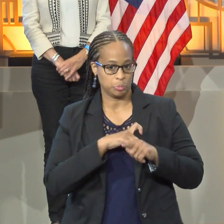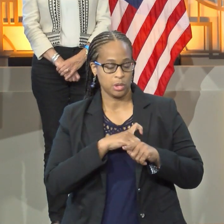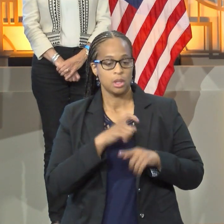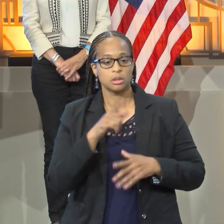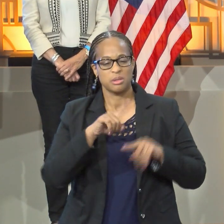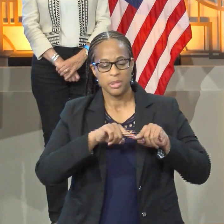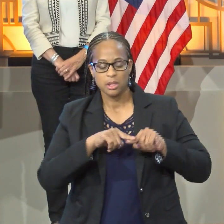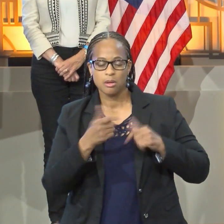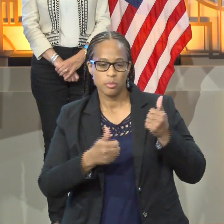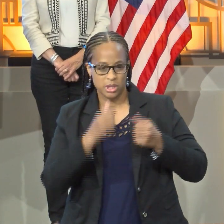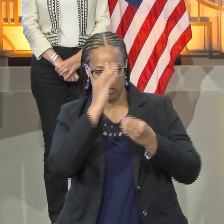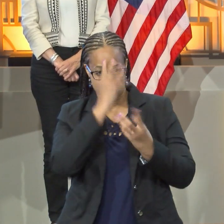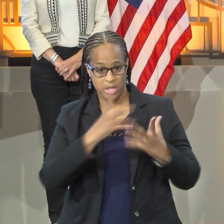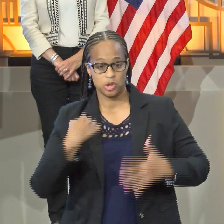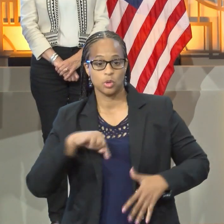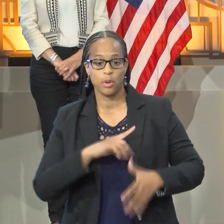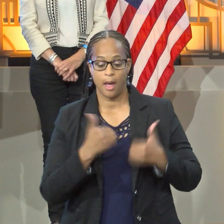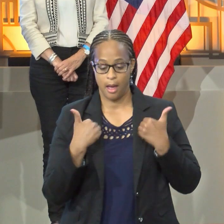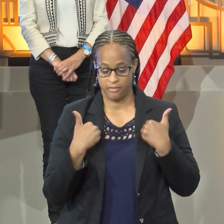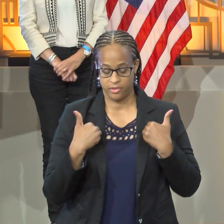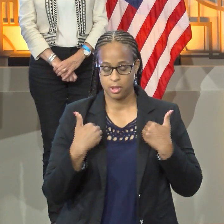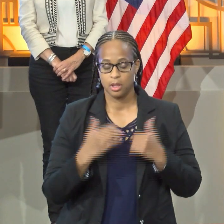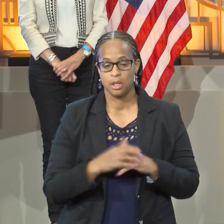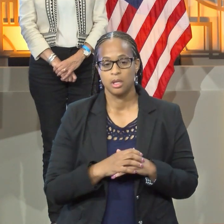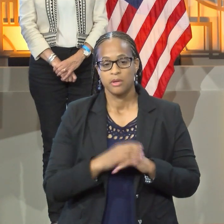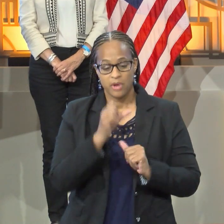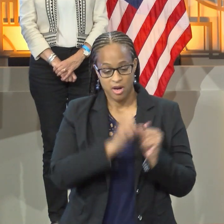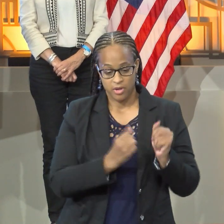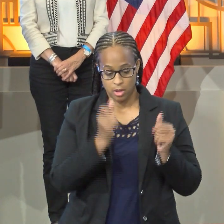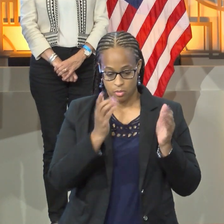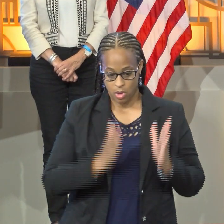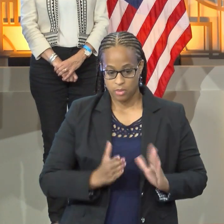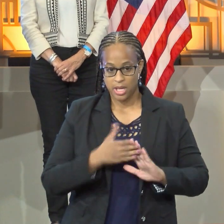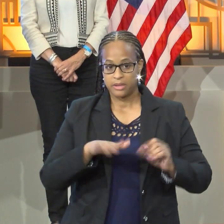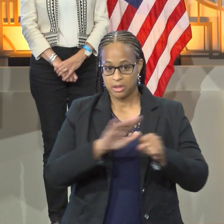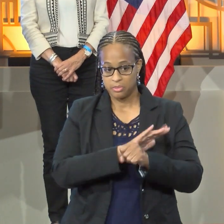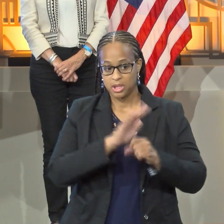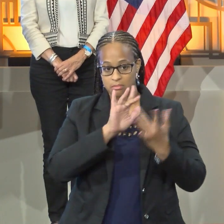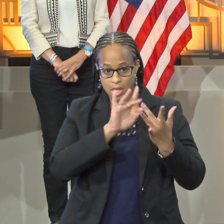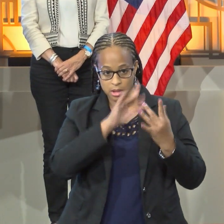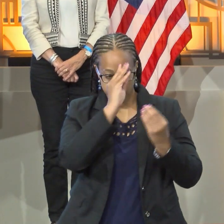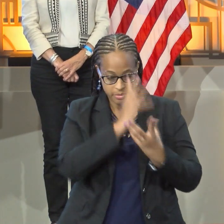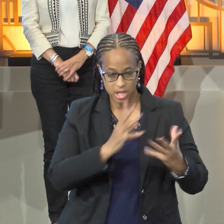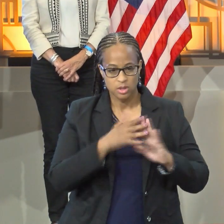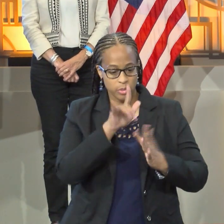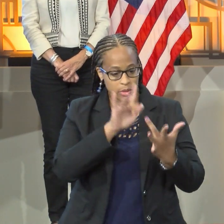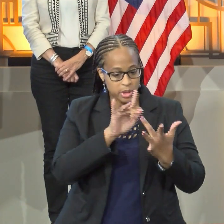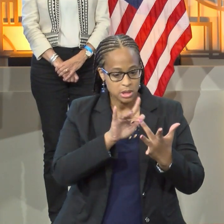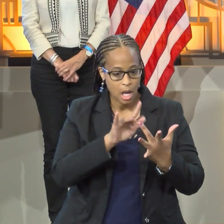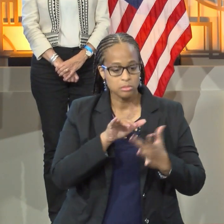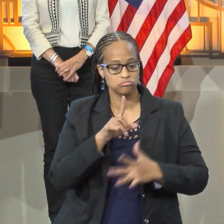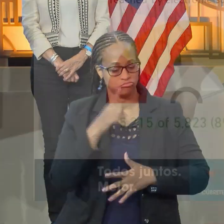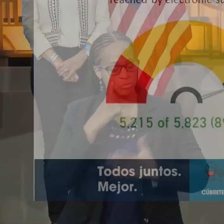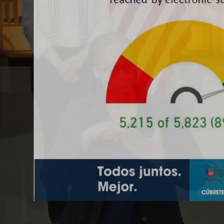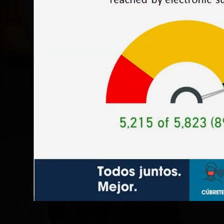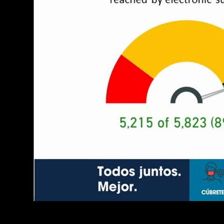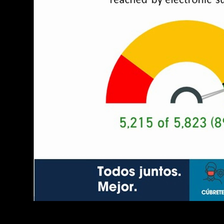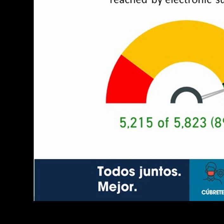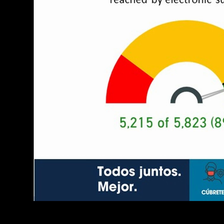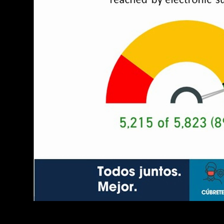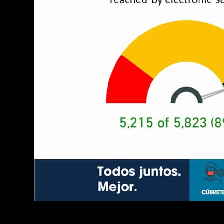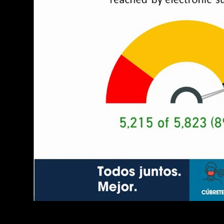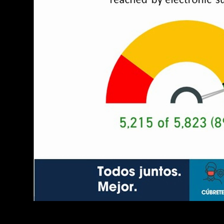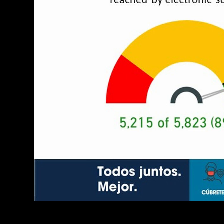on what information we had. So we were able to, for everyone that we had the complete contact information through, we did reach out to them. Now, in